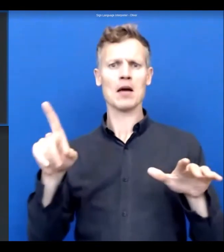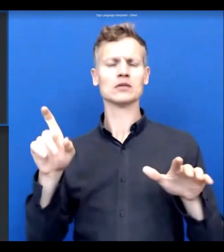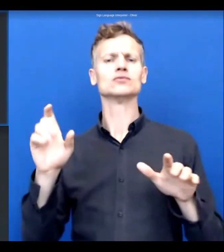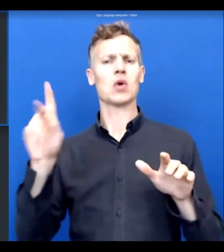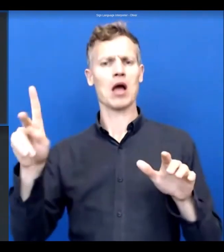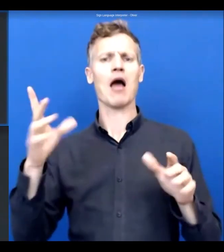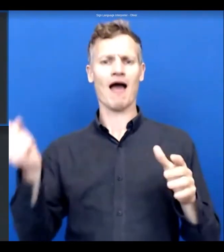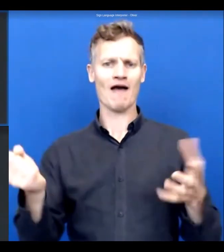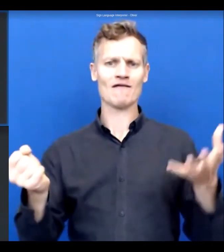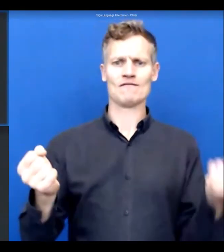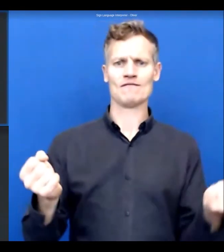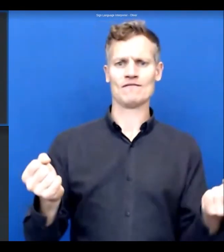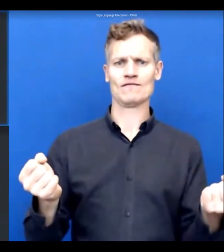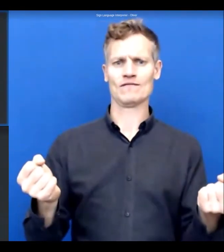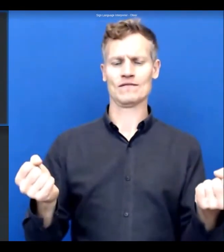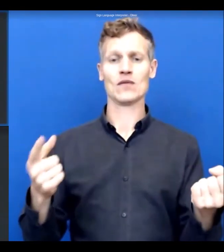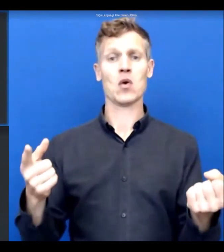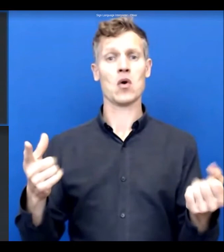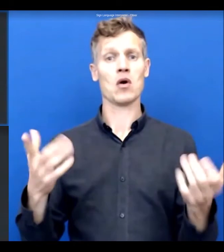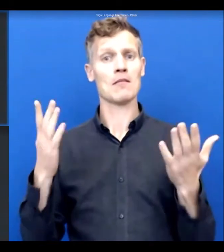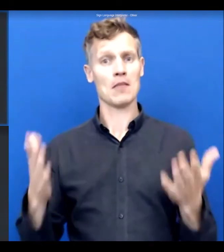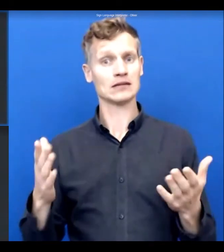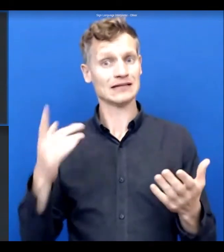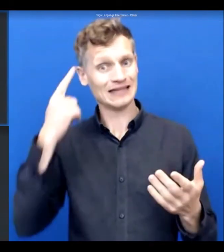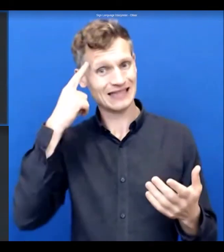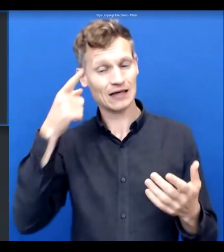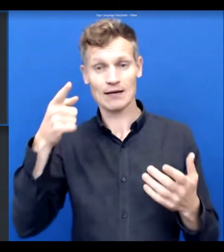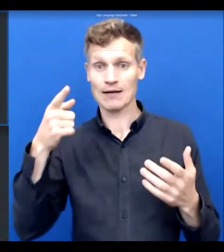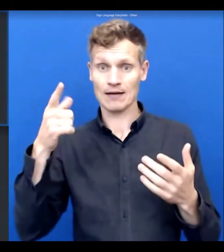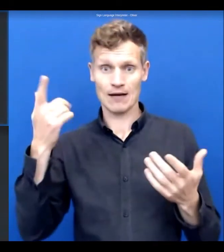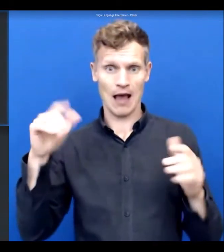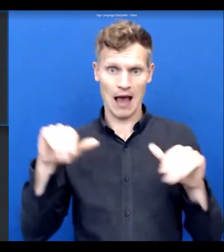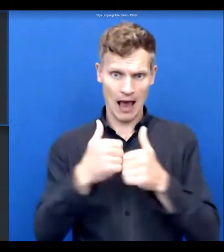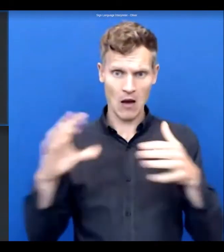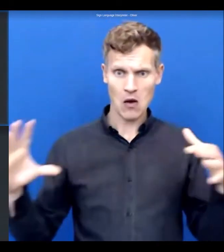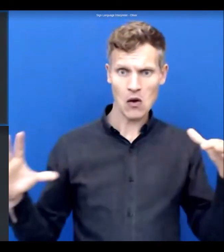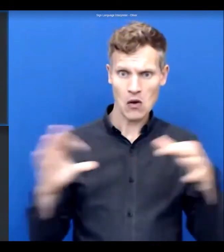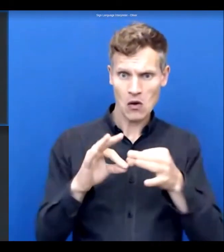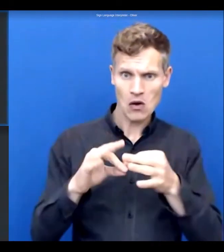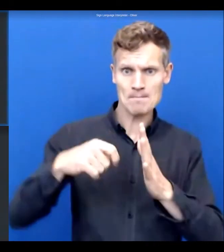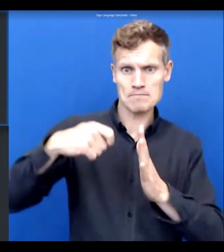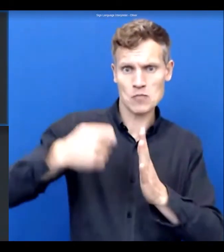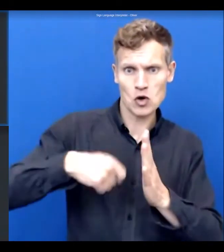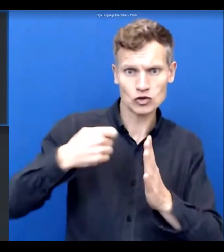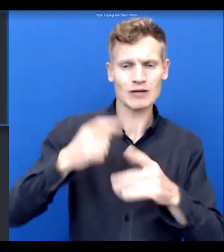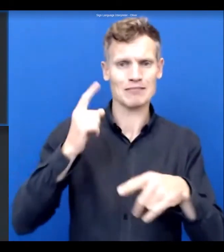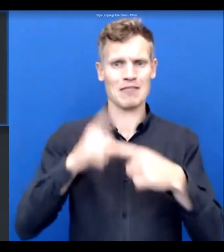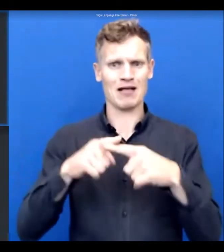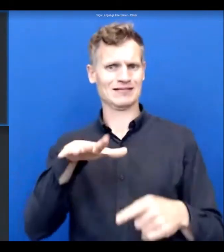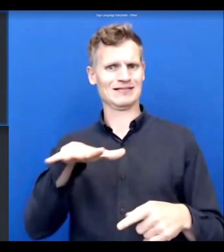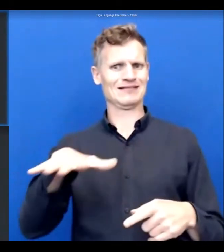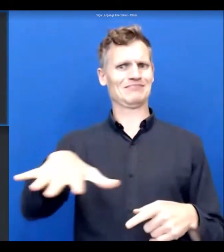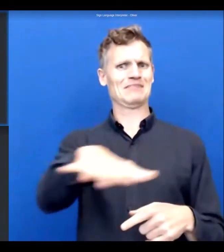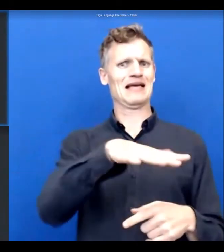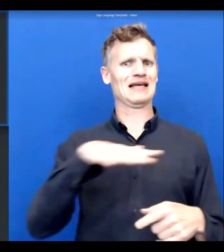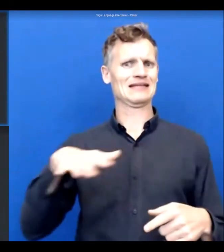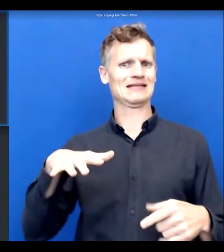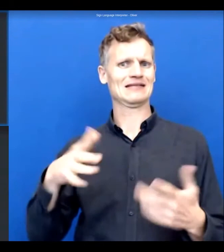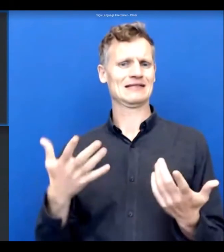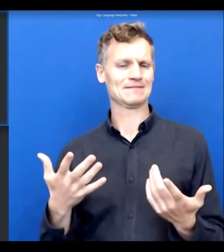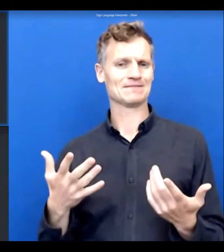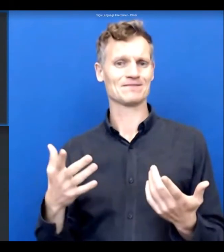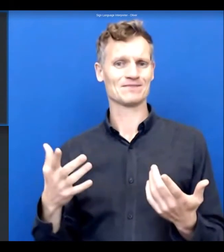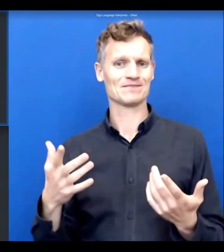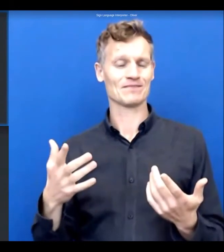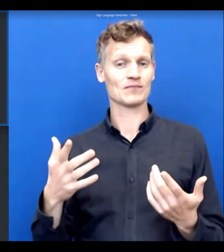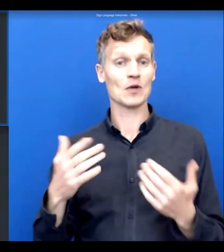them in terms of projects and processes. Public institutions are, in fact, most of the time